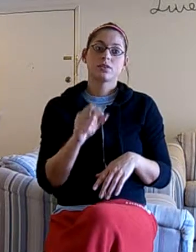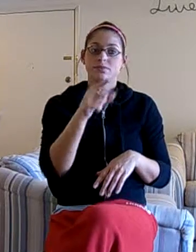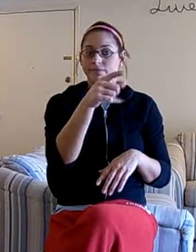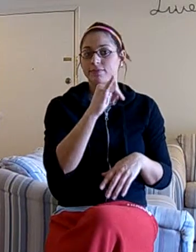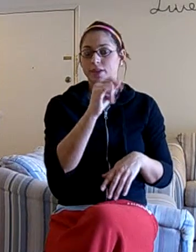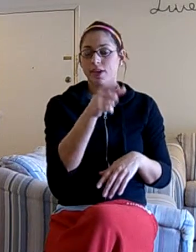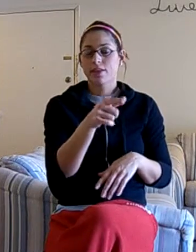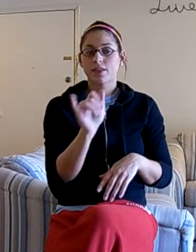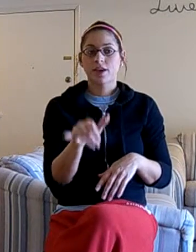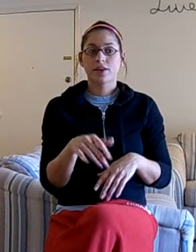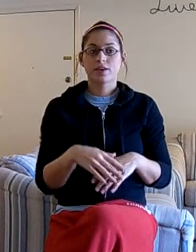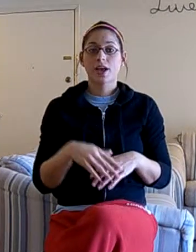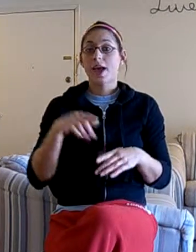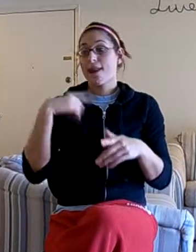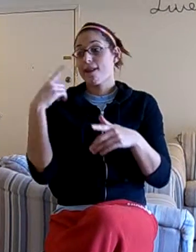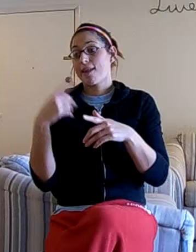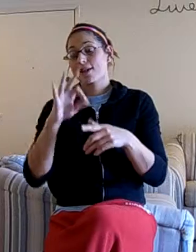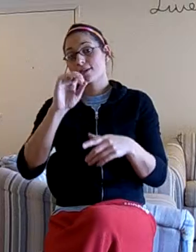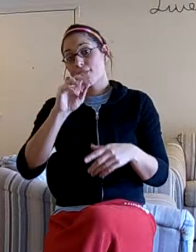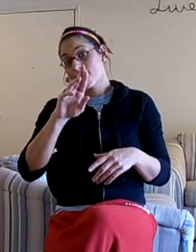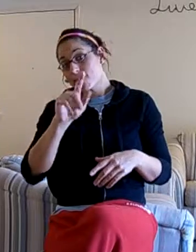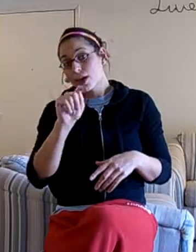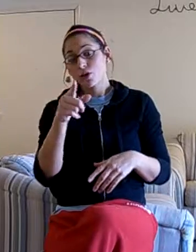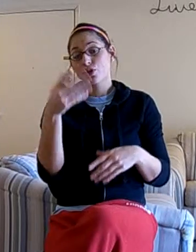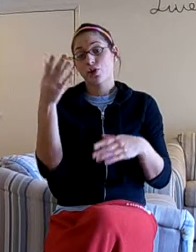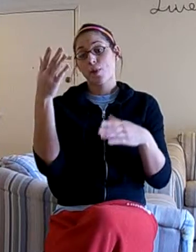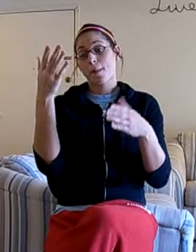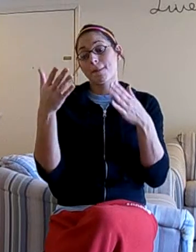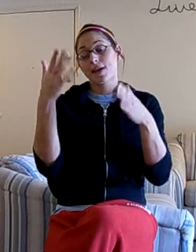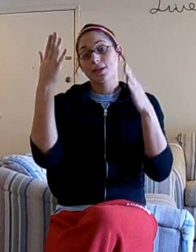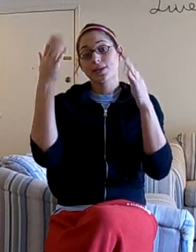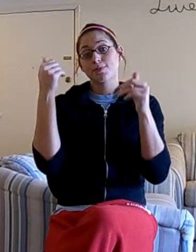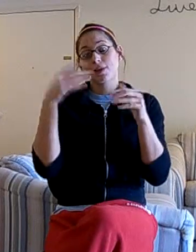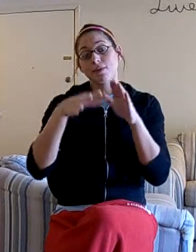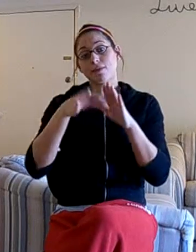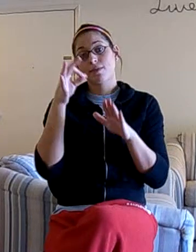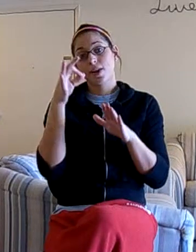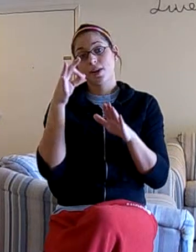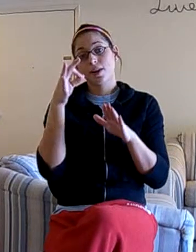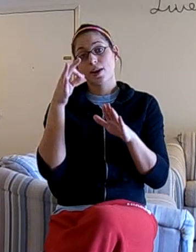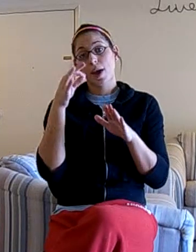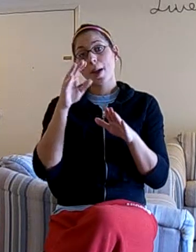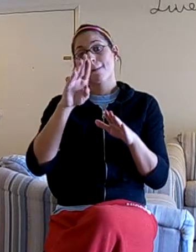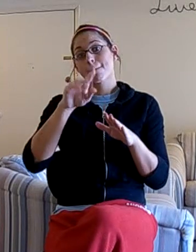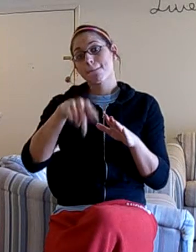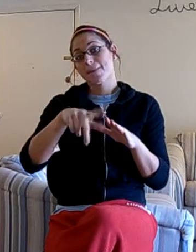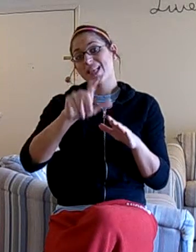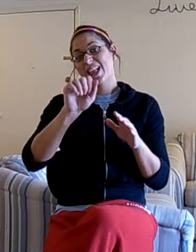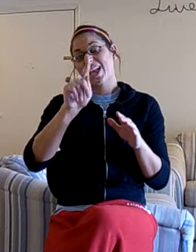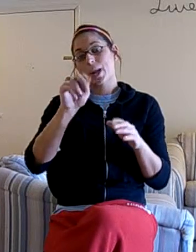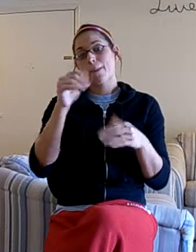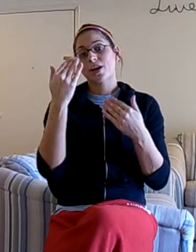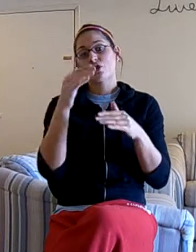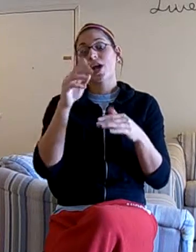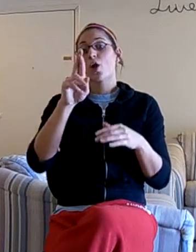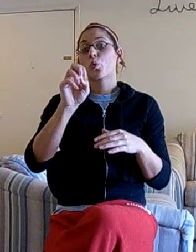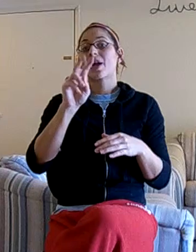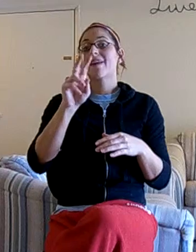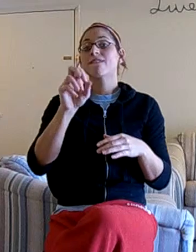The next type of fault that you might expect to find along plate boundaries is a reverse fault. Not a normal